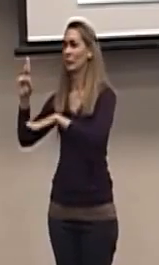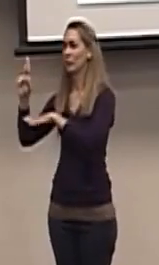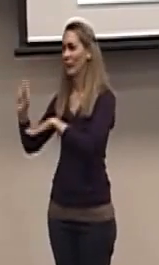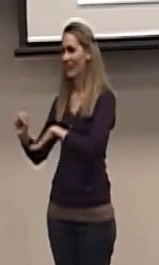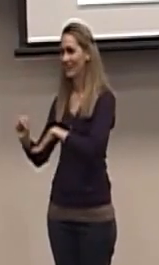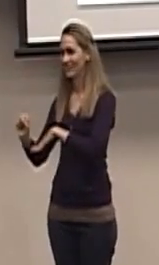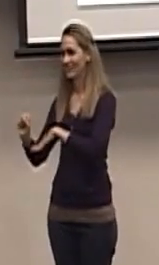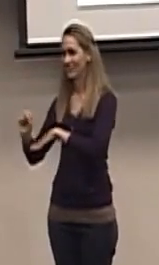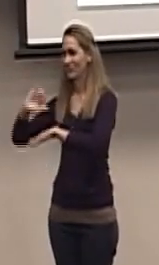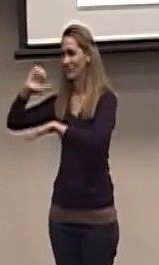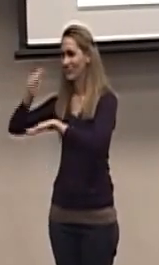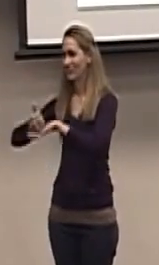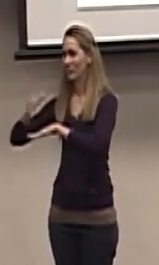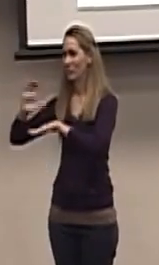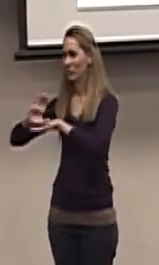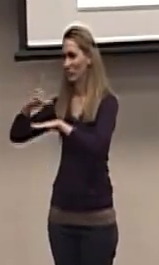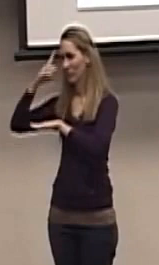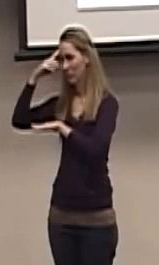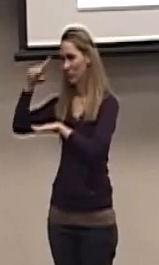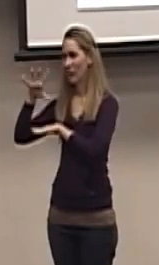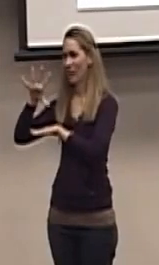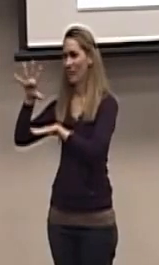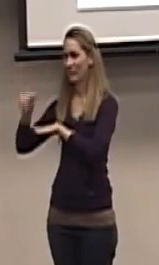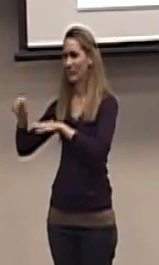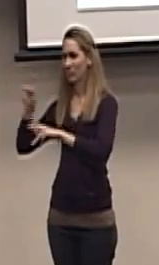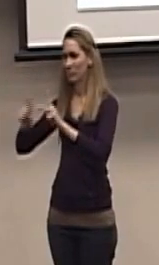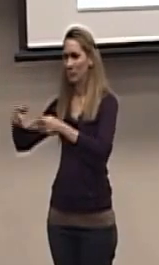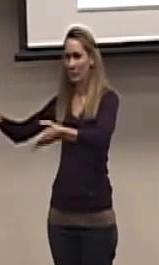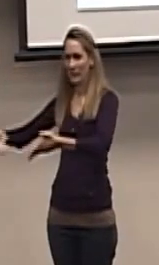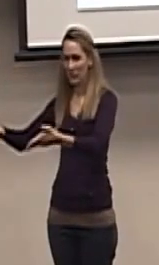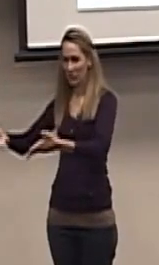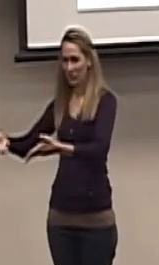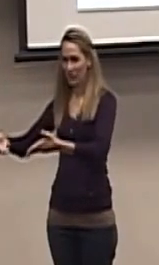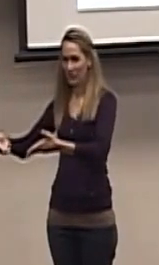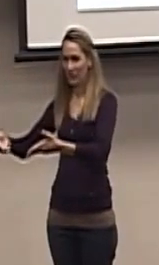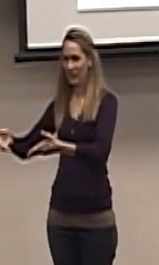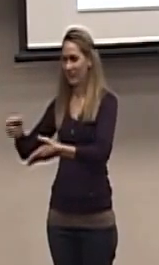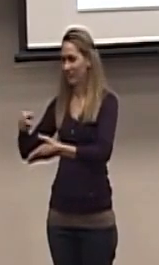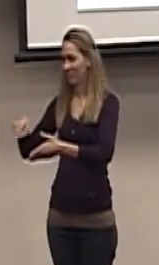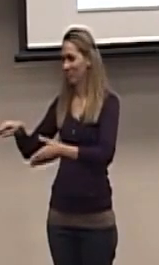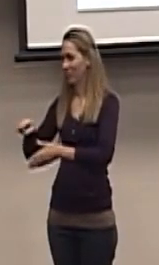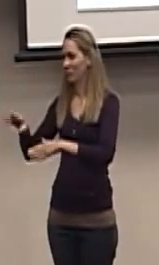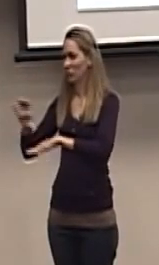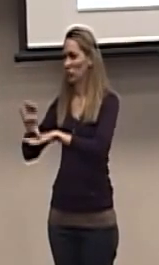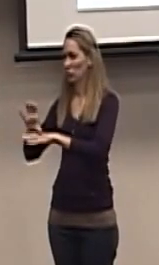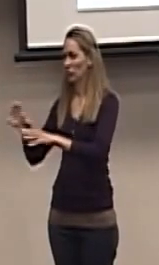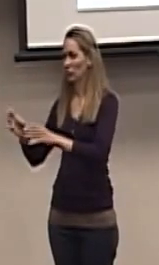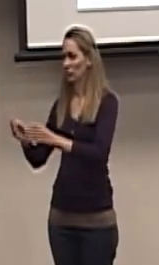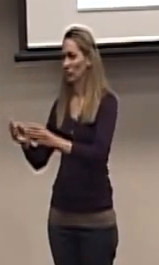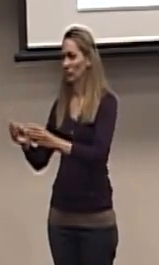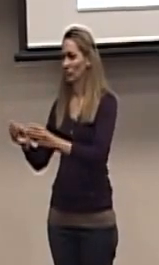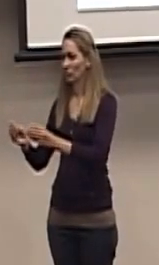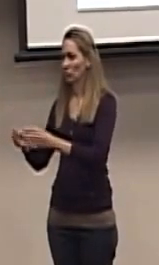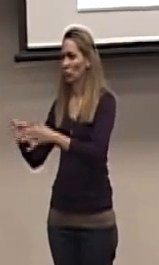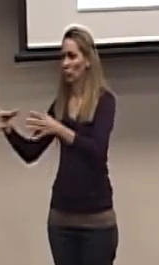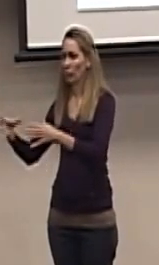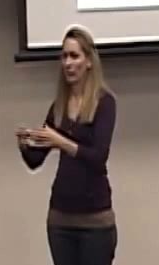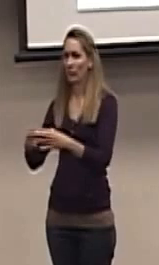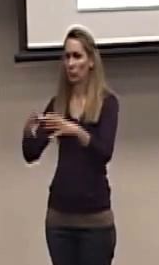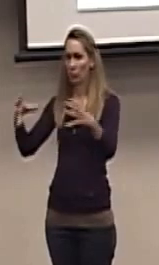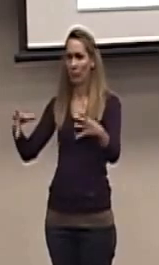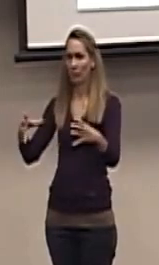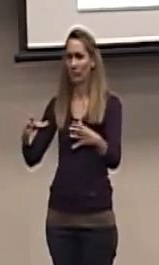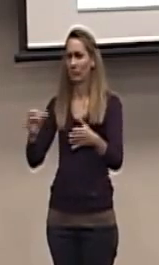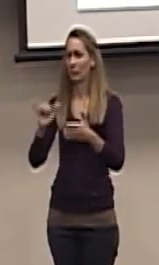for Africans, and they are growing in their numbers in many communities of the U.S. And these are